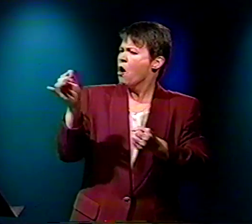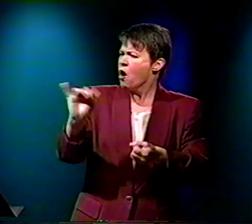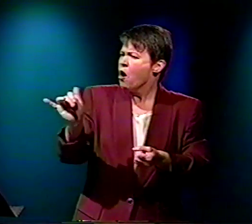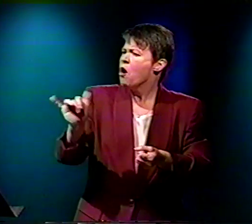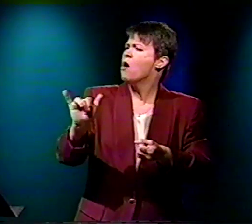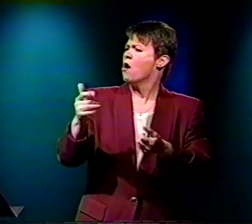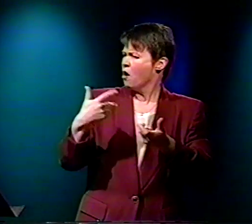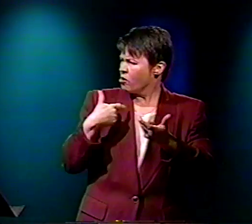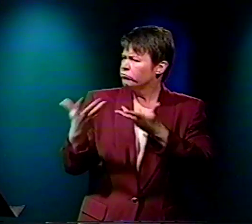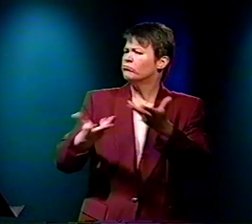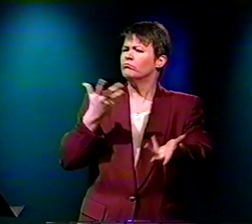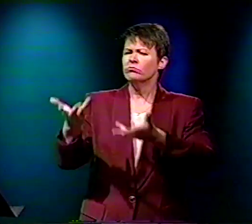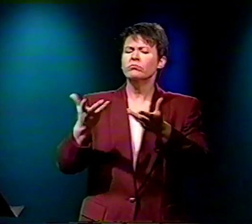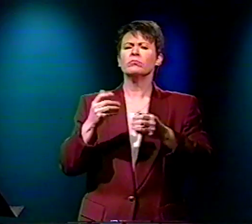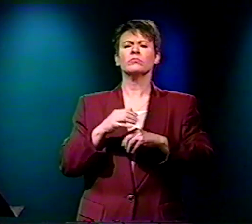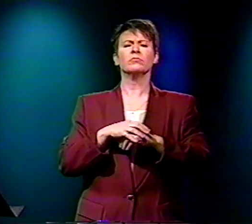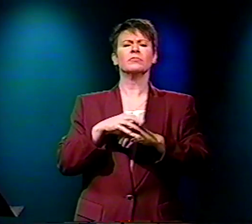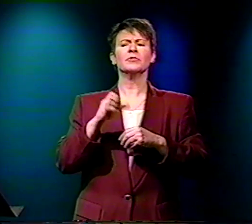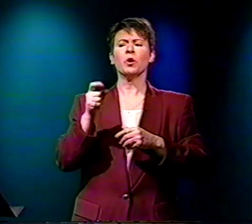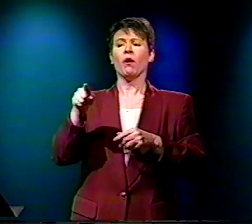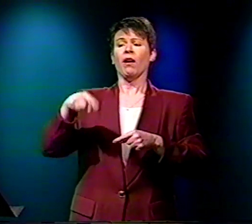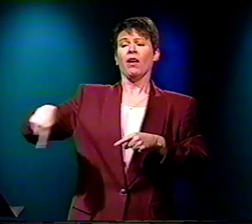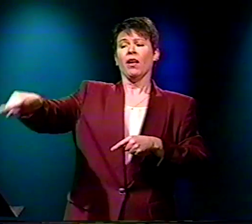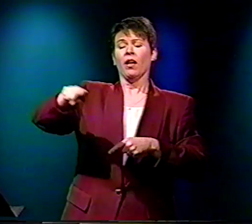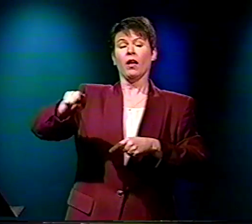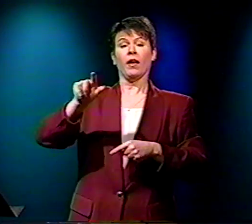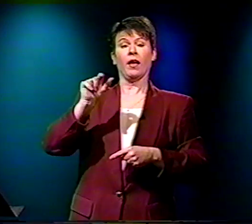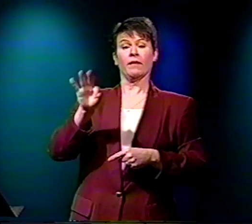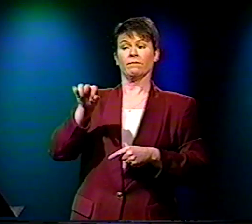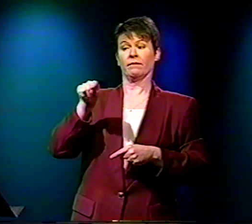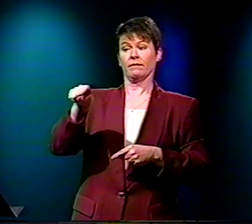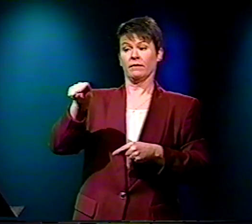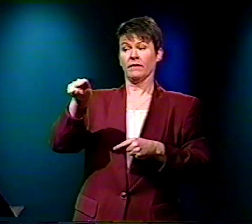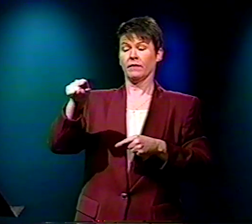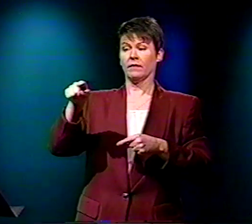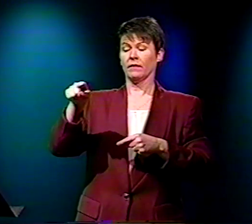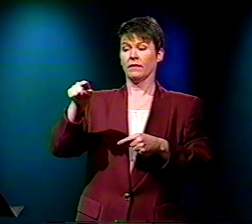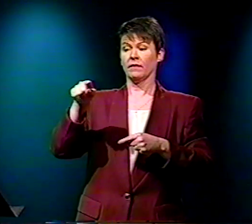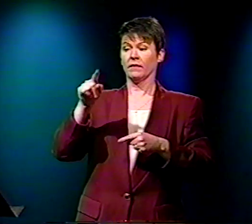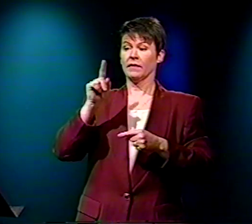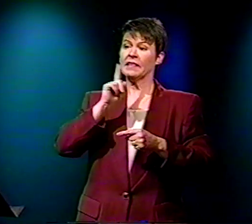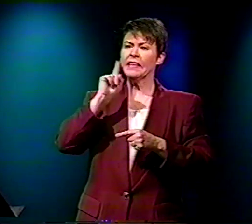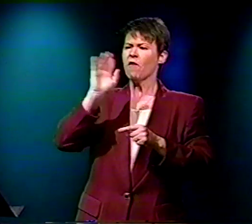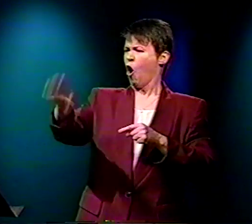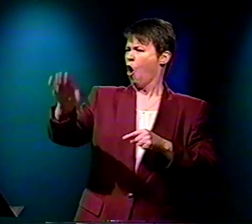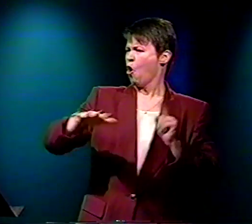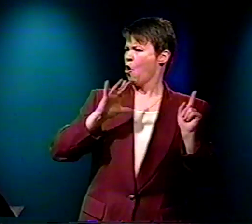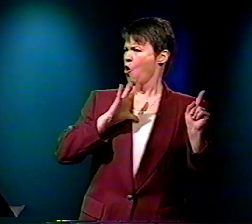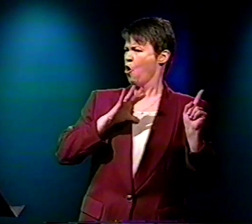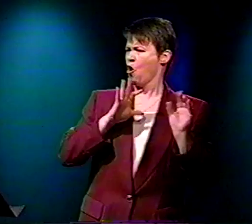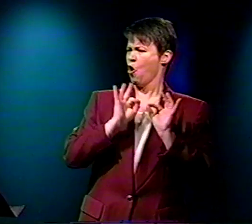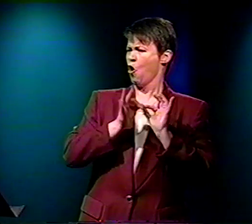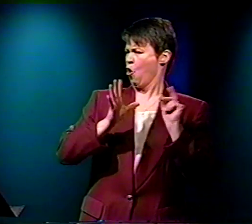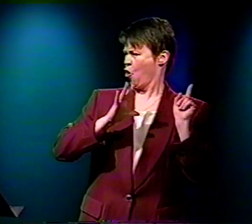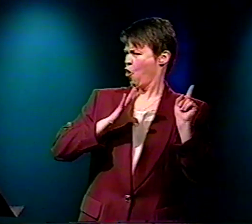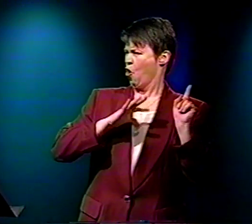but I also side with you as part of my own community. And deaf people will say,